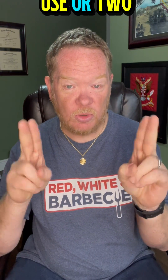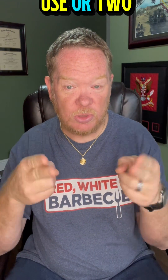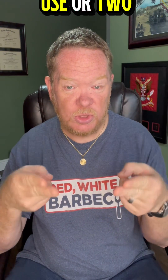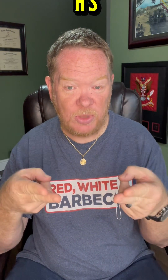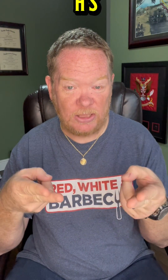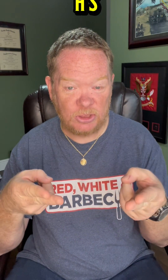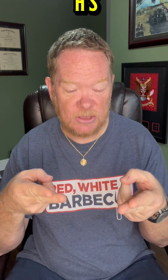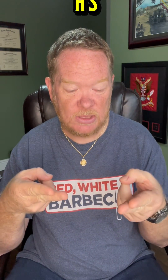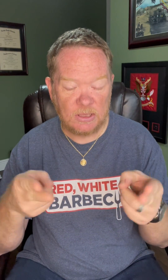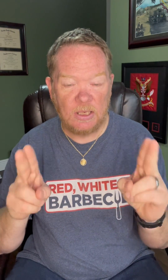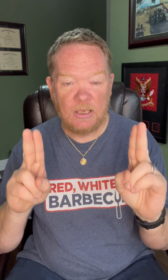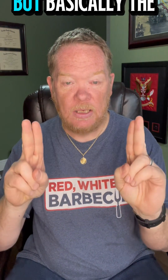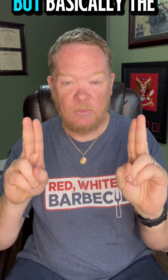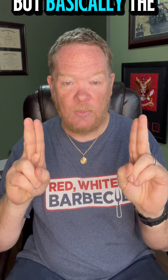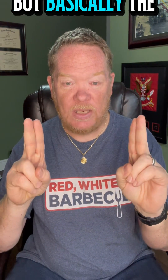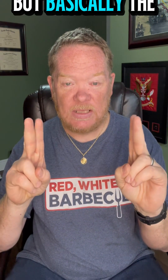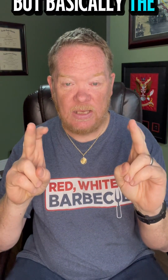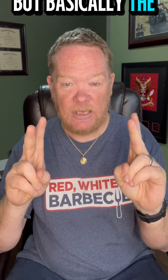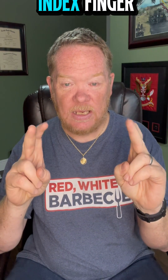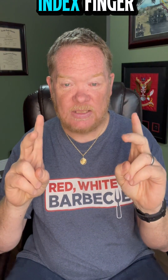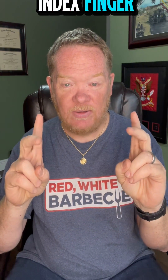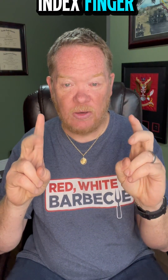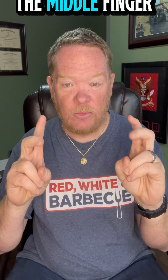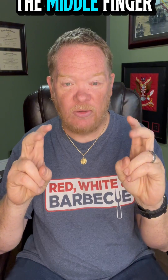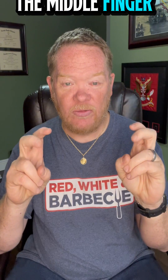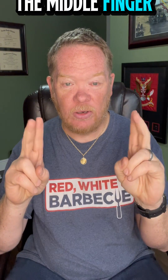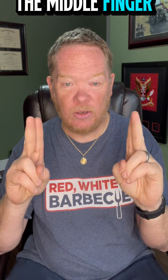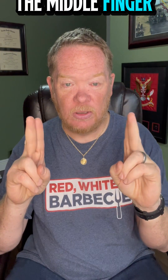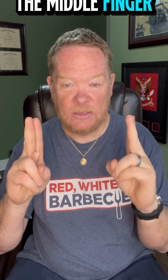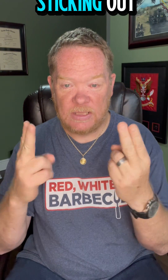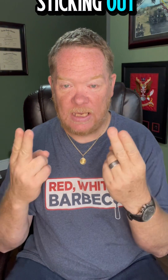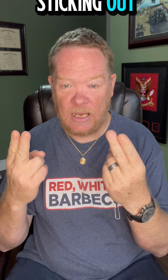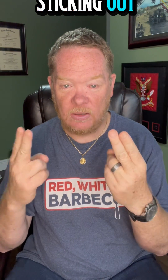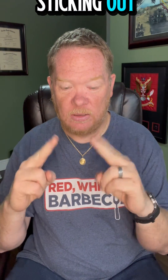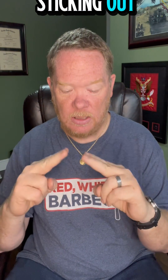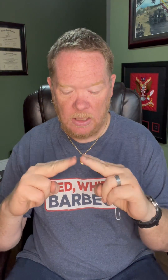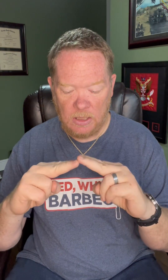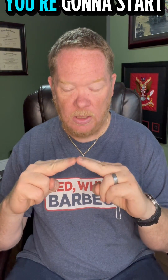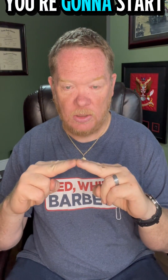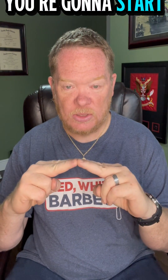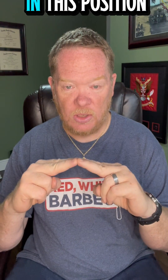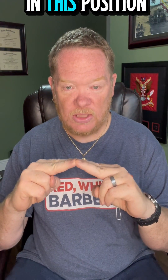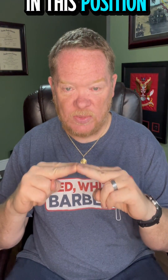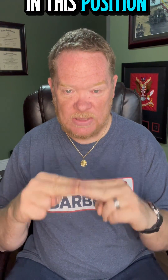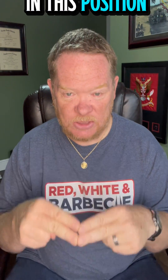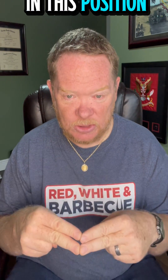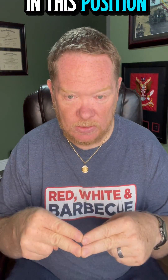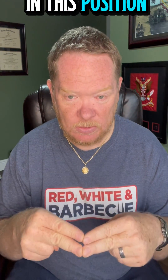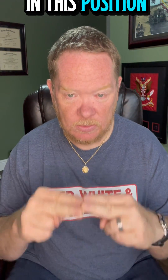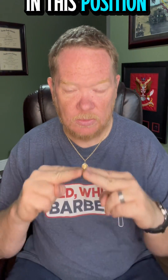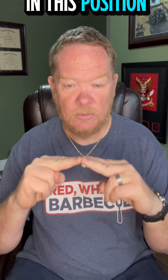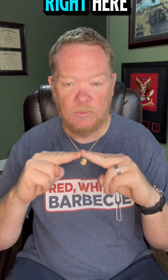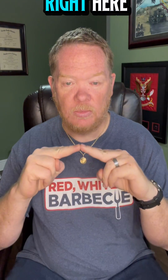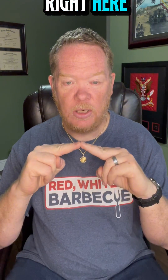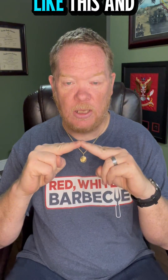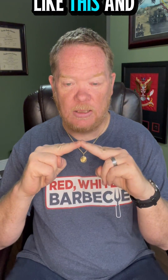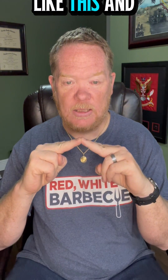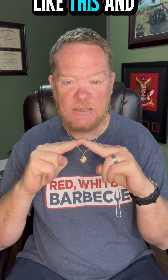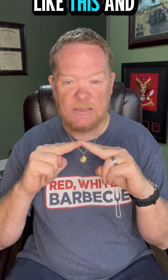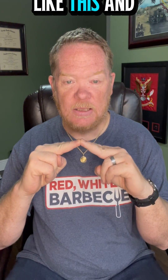two H's, but basically the index finger, the middle finger sticking out. You're gonna start in this position, right here like this,